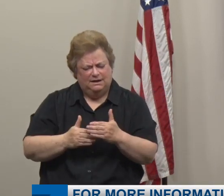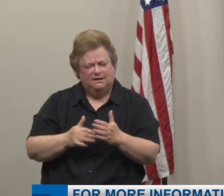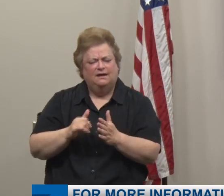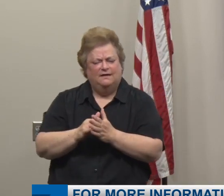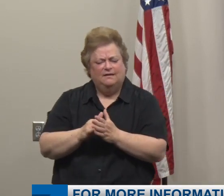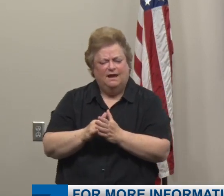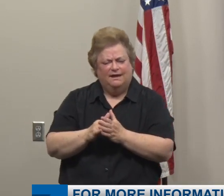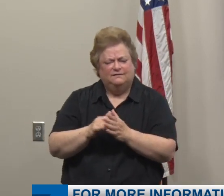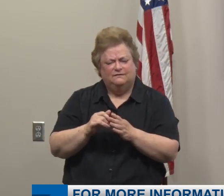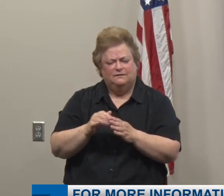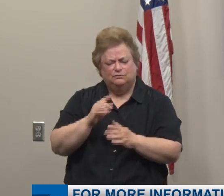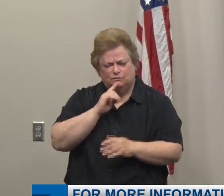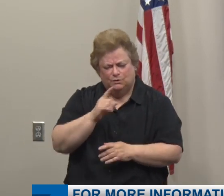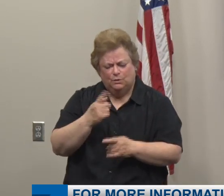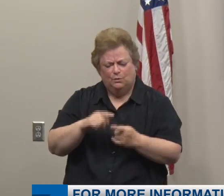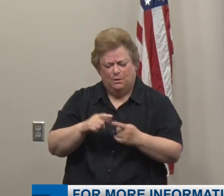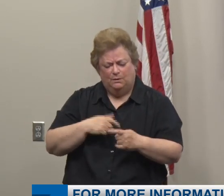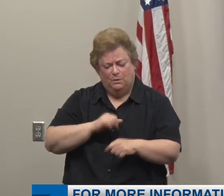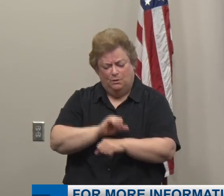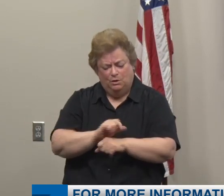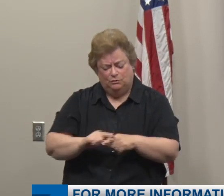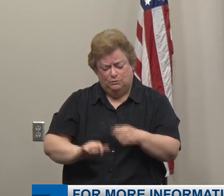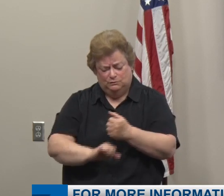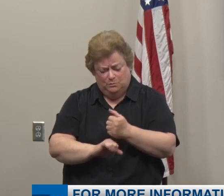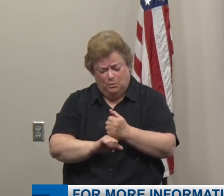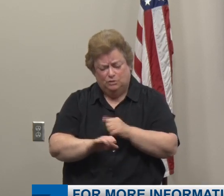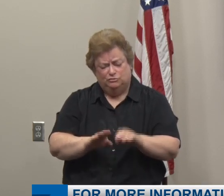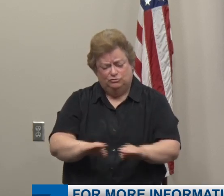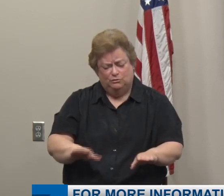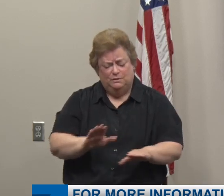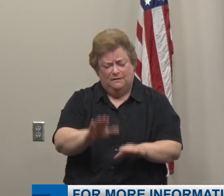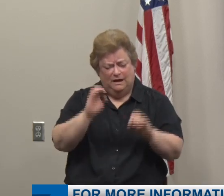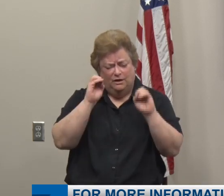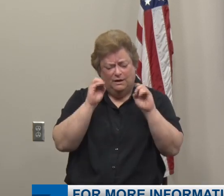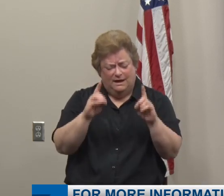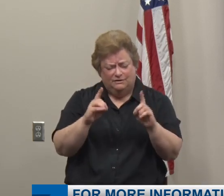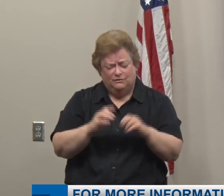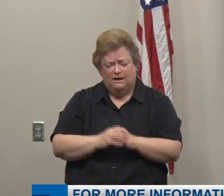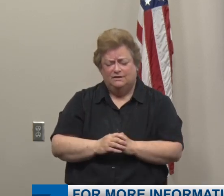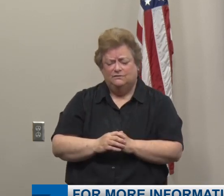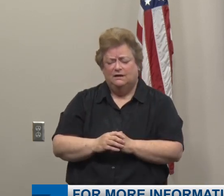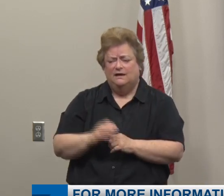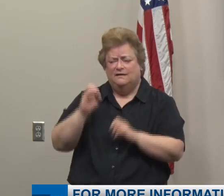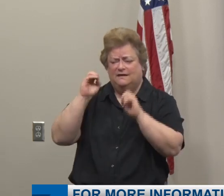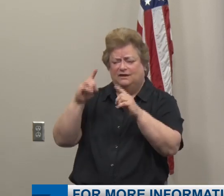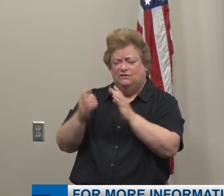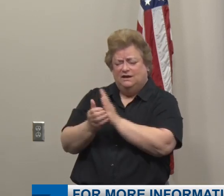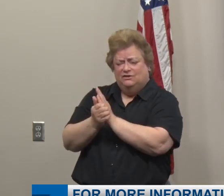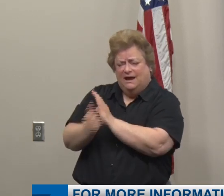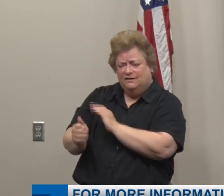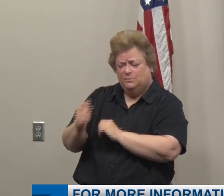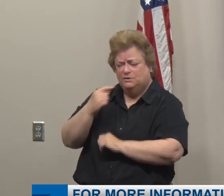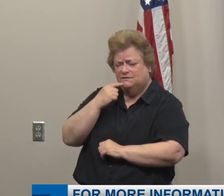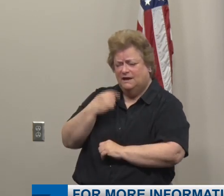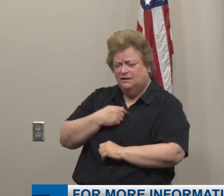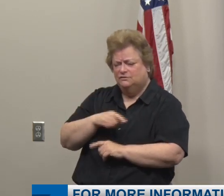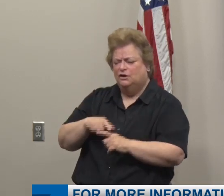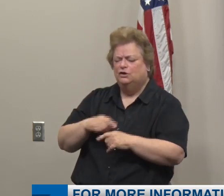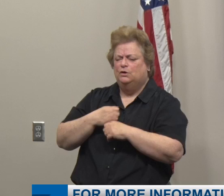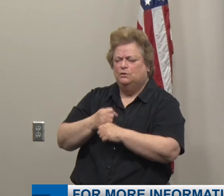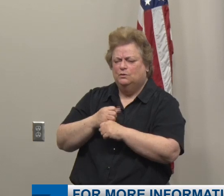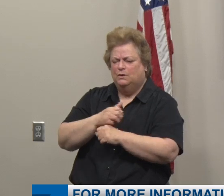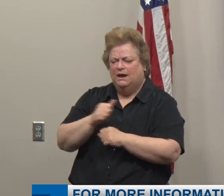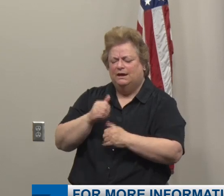especially true as we work to support our children's education education experts tell us to create as much as possible a